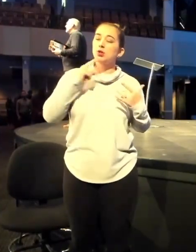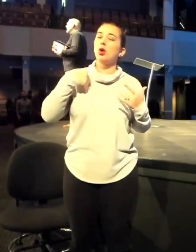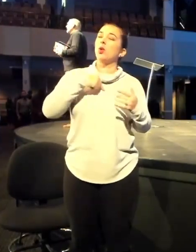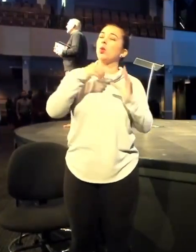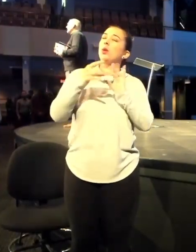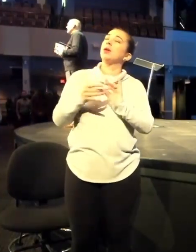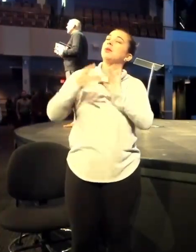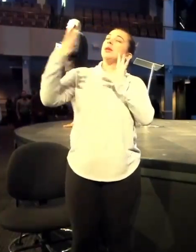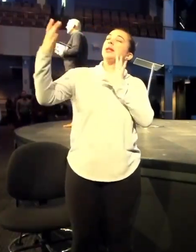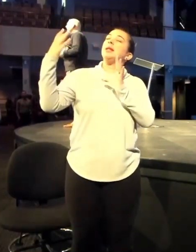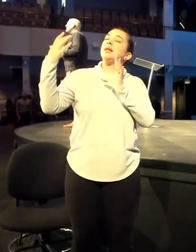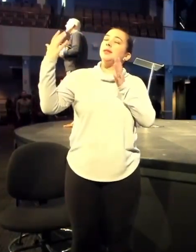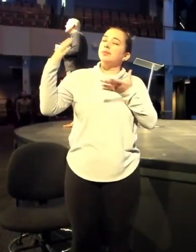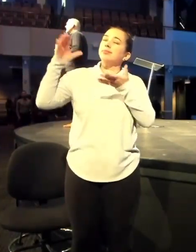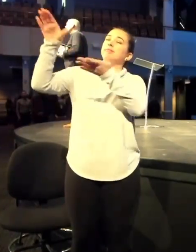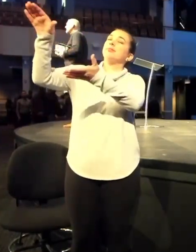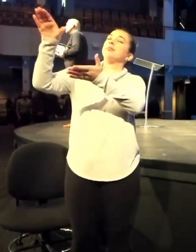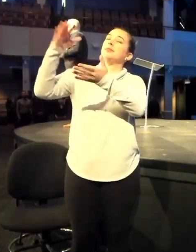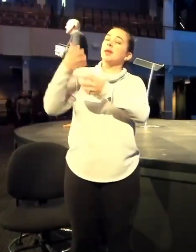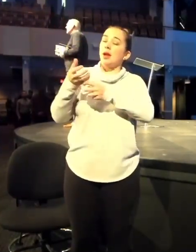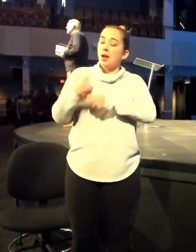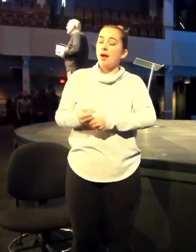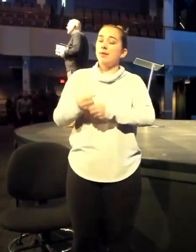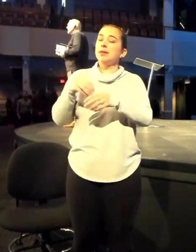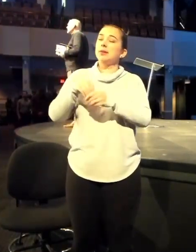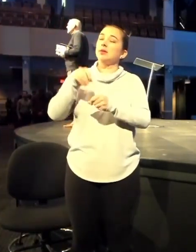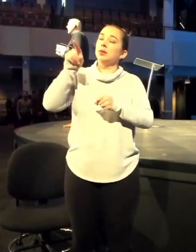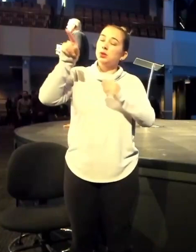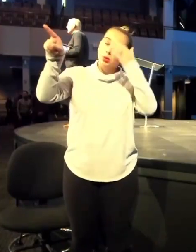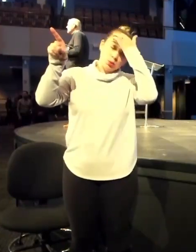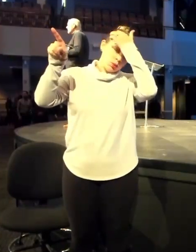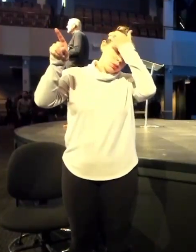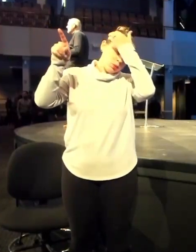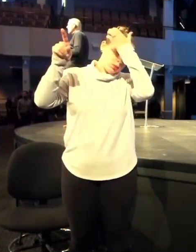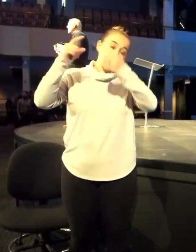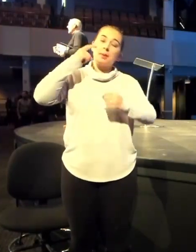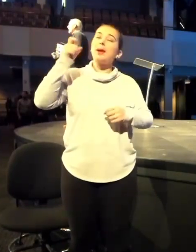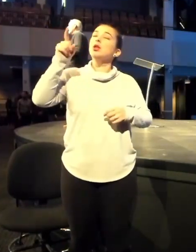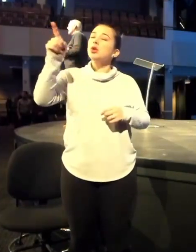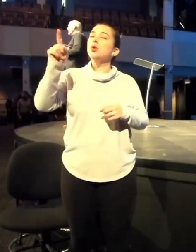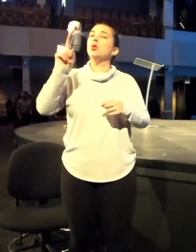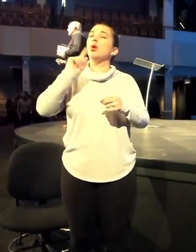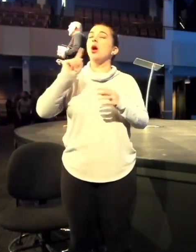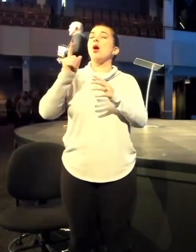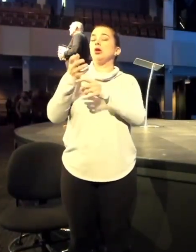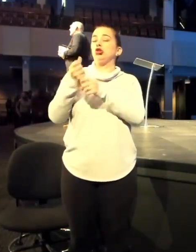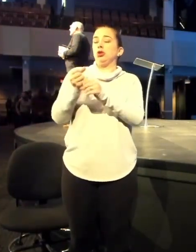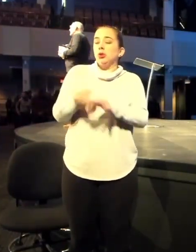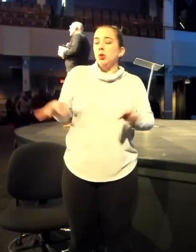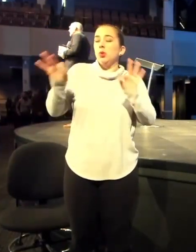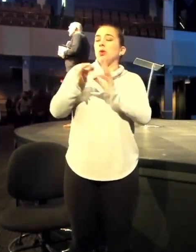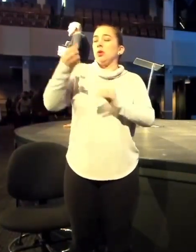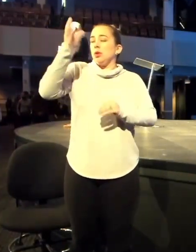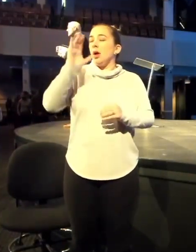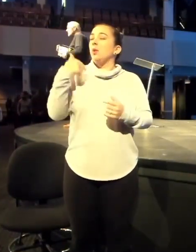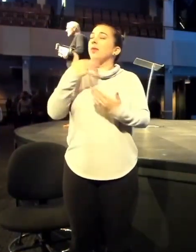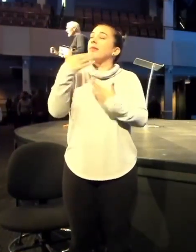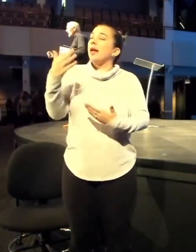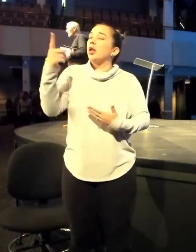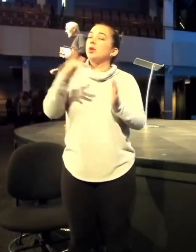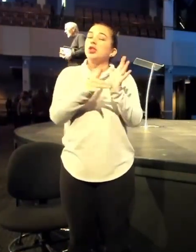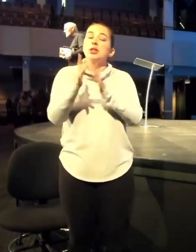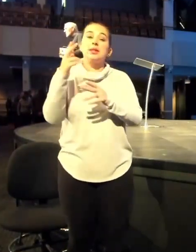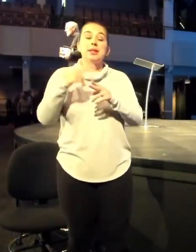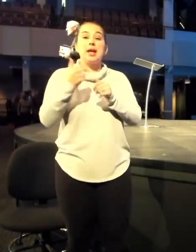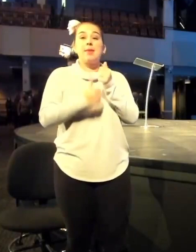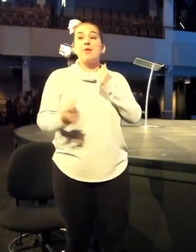you even now. Put our confidence and our trust in you, because you are the trustworthy God. For that we thank you in Jesus'